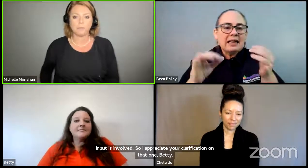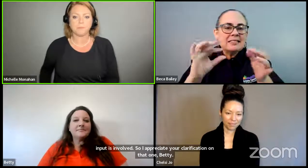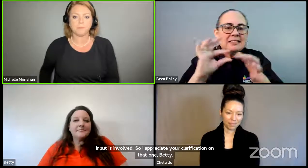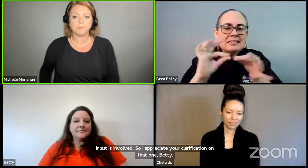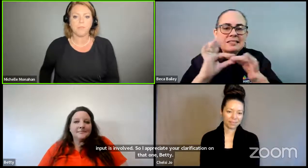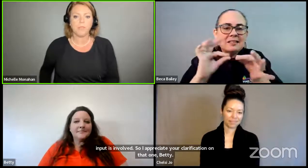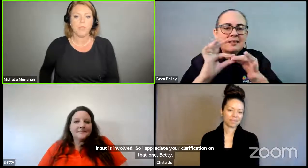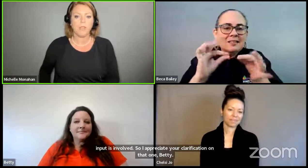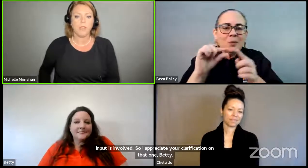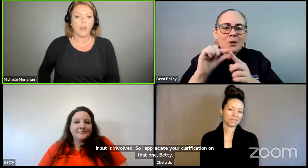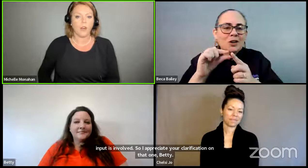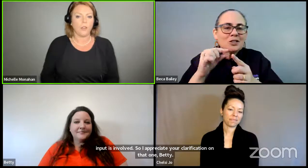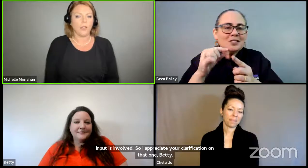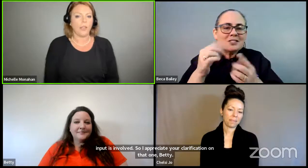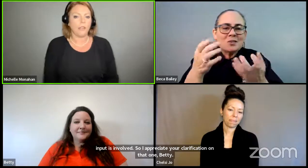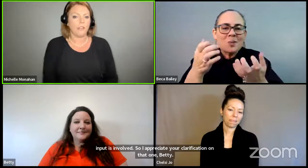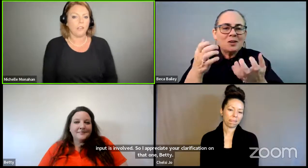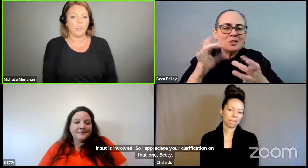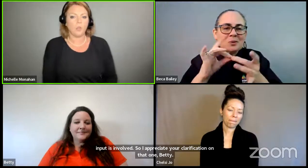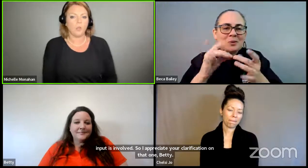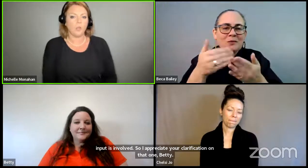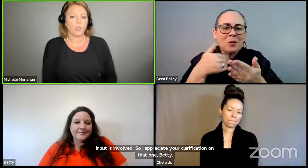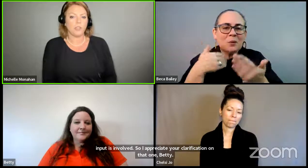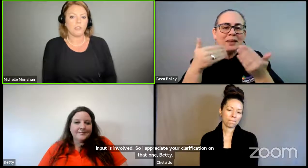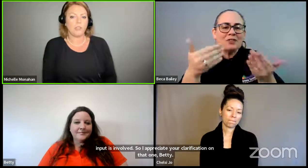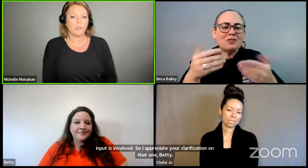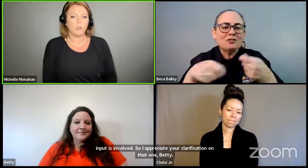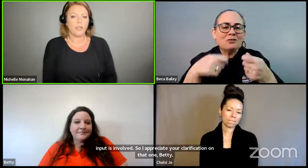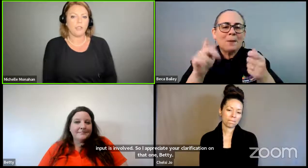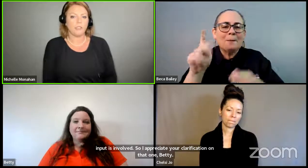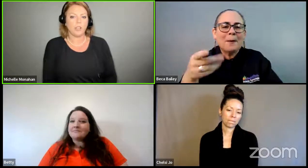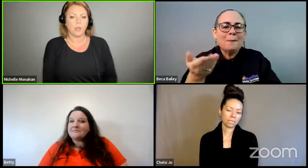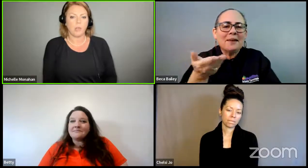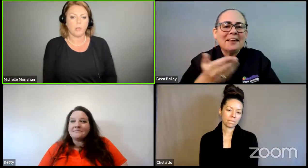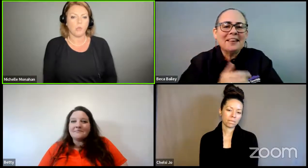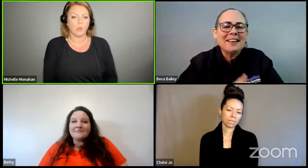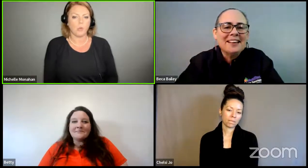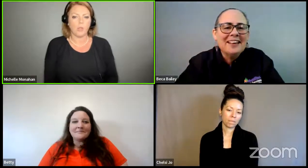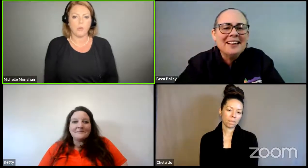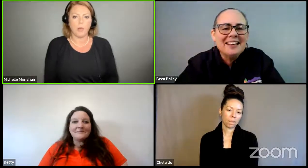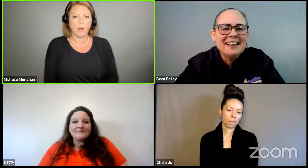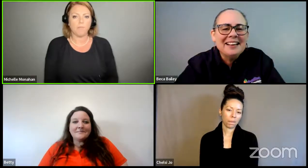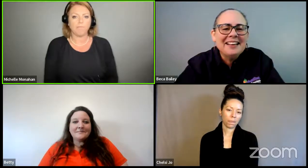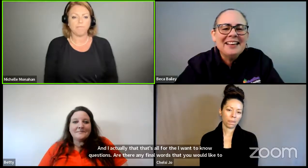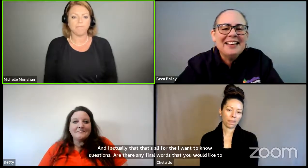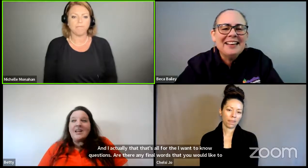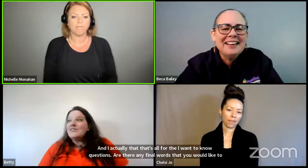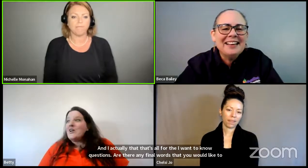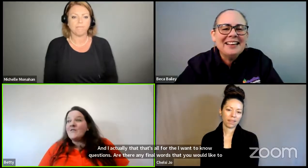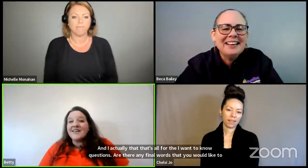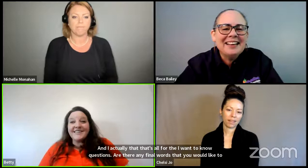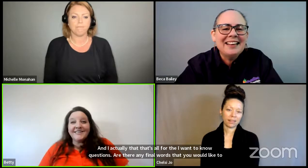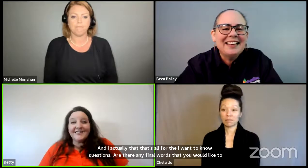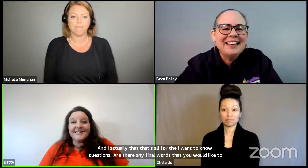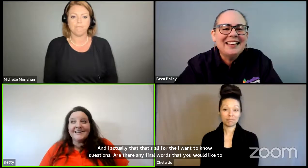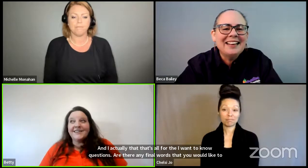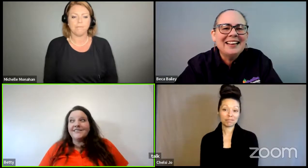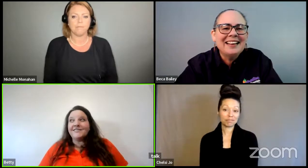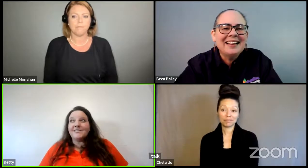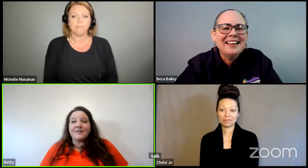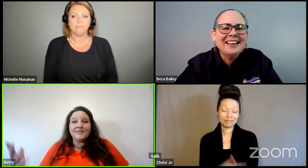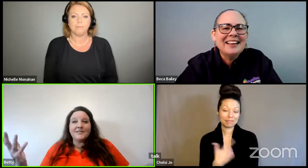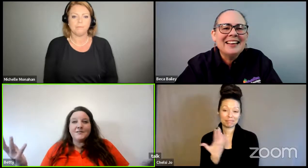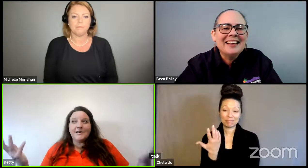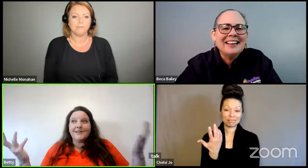questions. Are there any final words that you'd like to talk about before we wrap up? No, I think